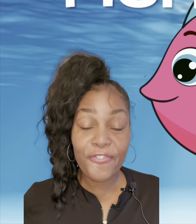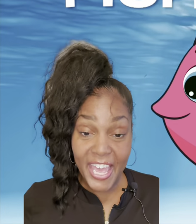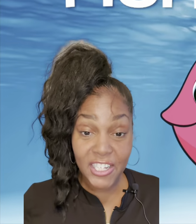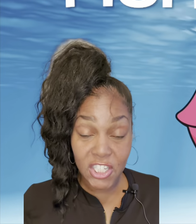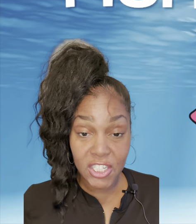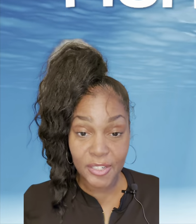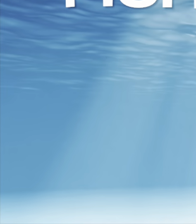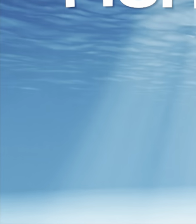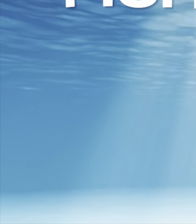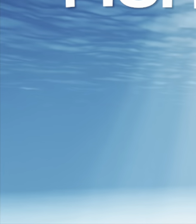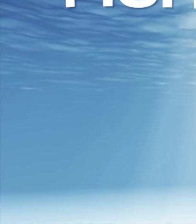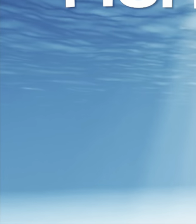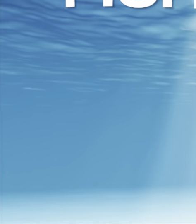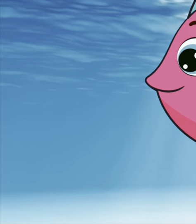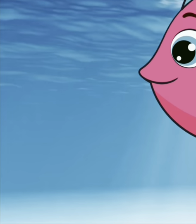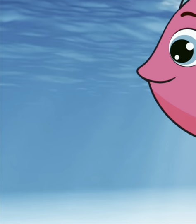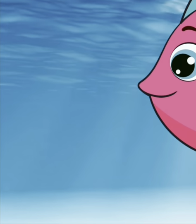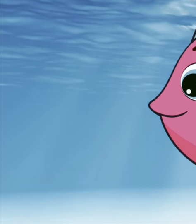Fish.